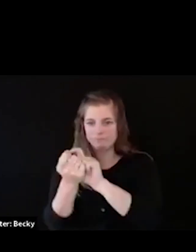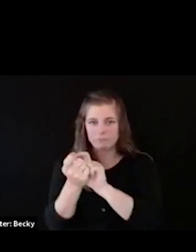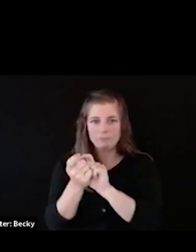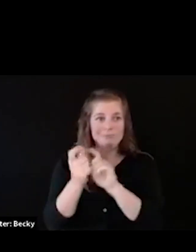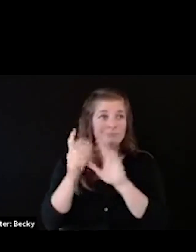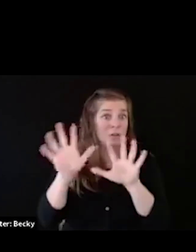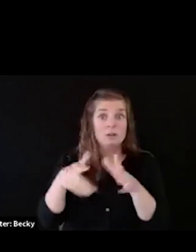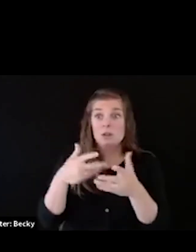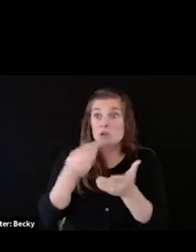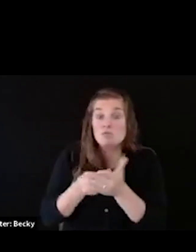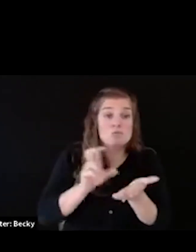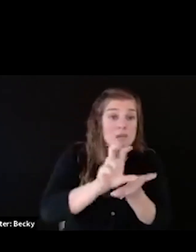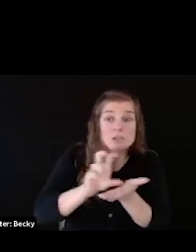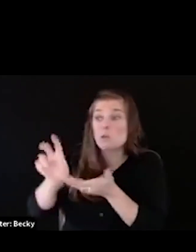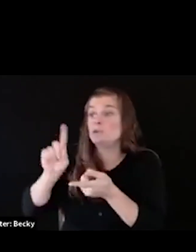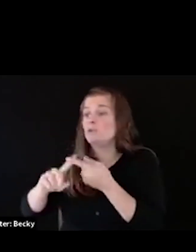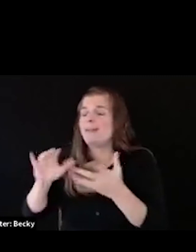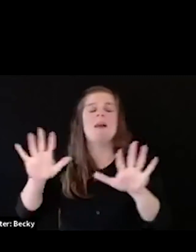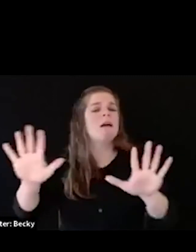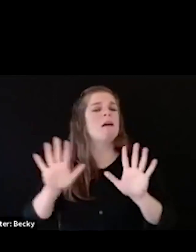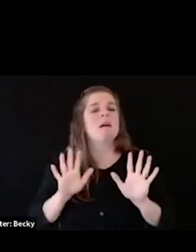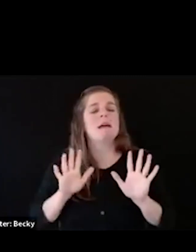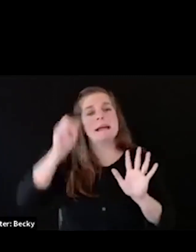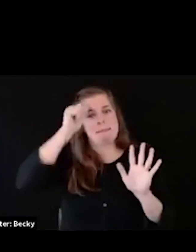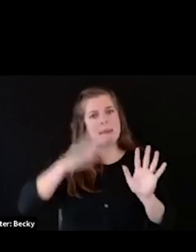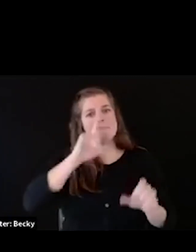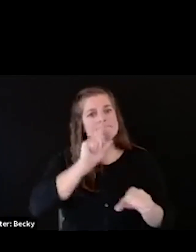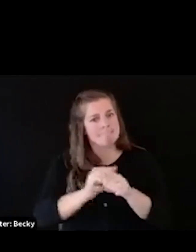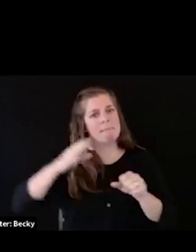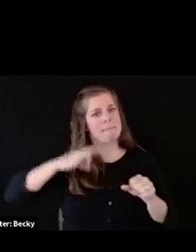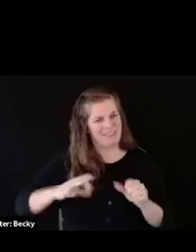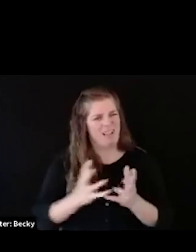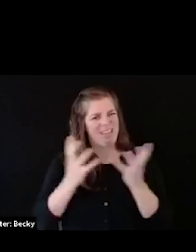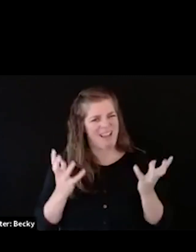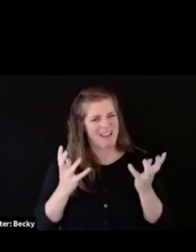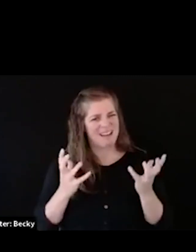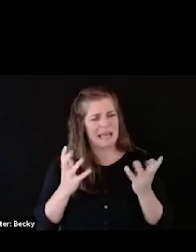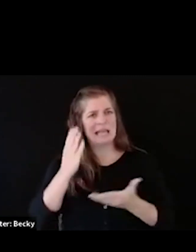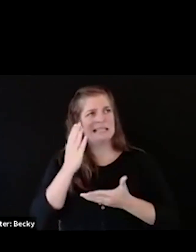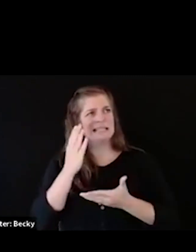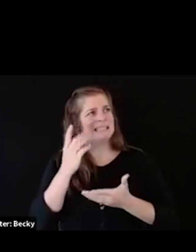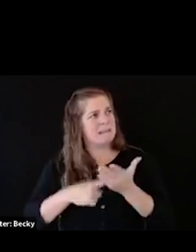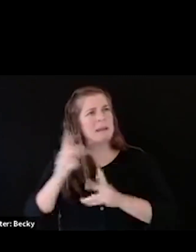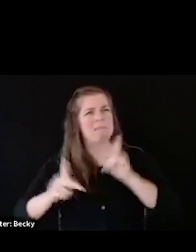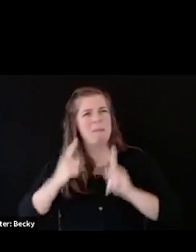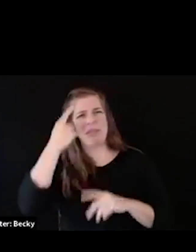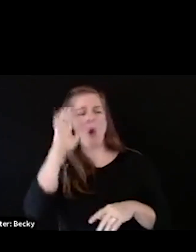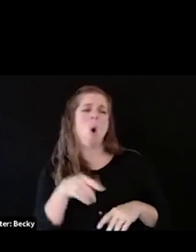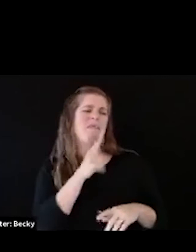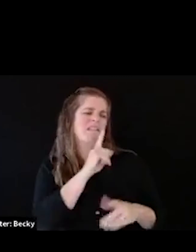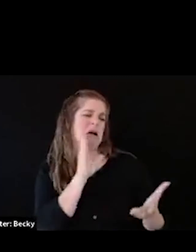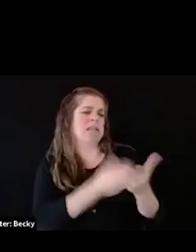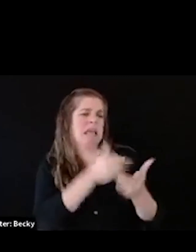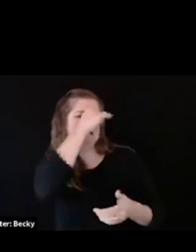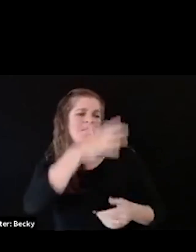resources towards victims and survivors, men have benefited so greatly from this. And the idea that somehow this work is anti-male is so ignorant on so many levels. And I think that